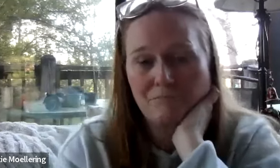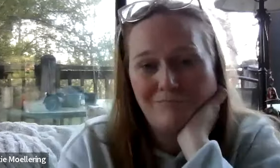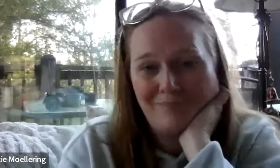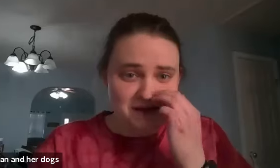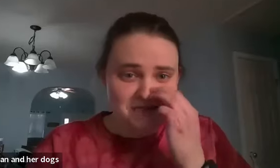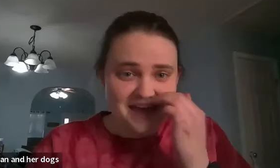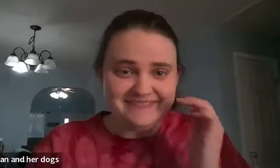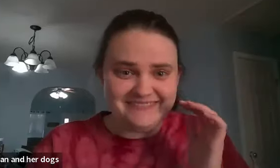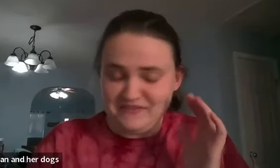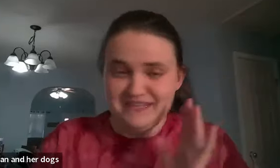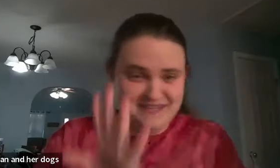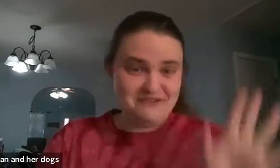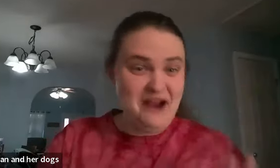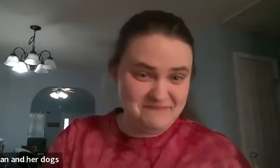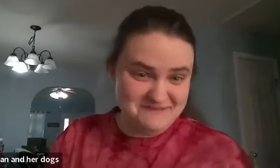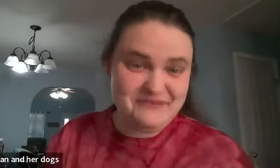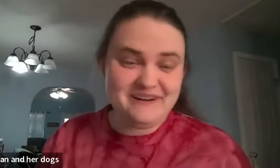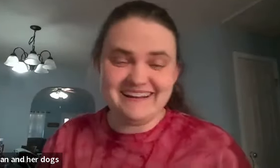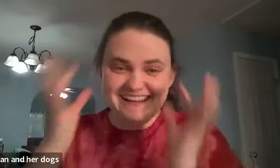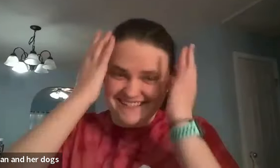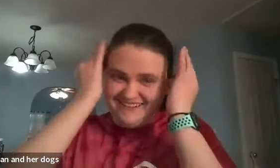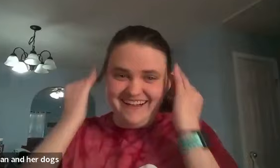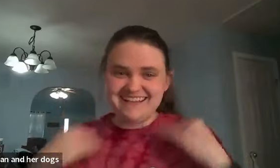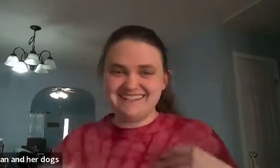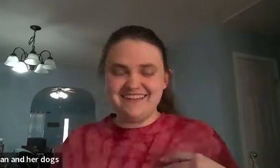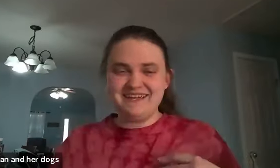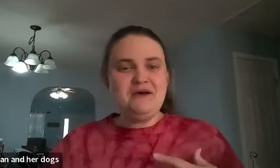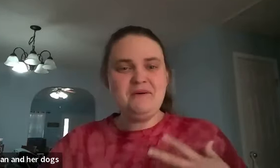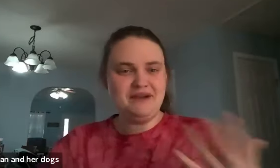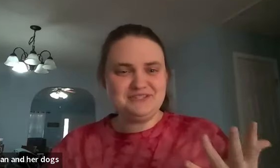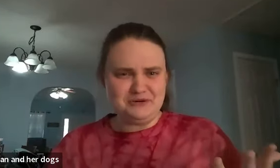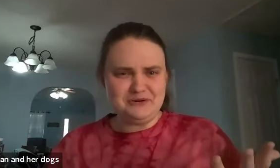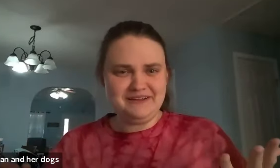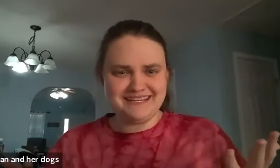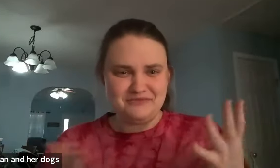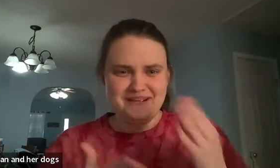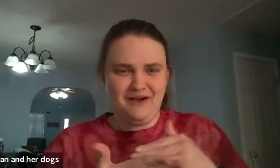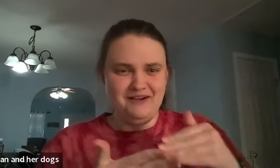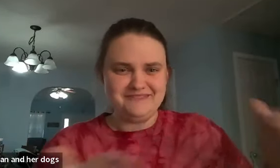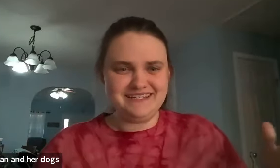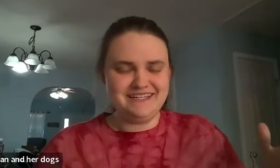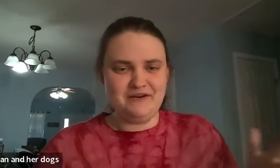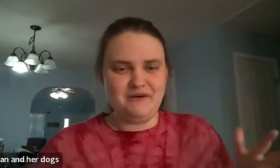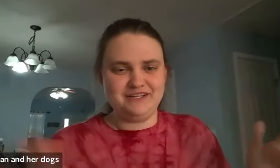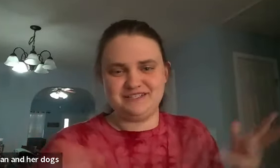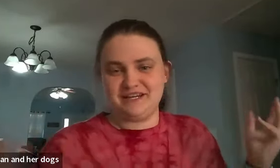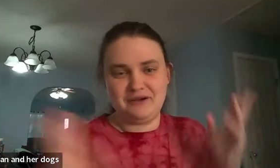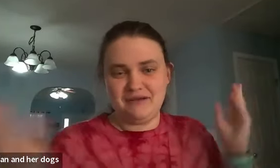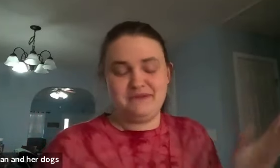Sorry about that. That's never happened before in an ASL class. And like my doorbell doesn't ring often. You know, if people